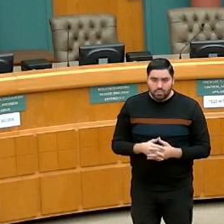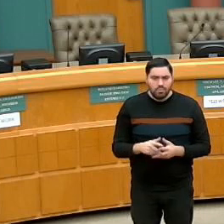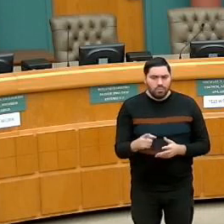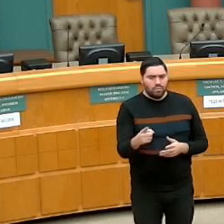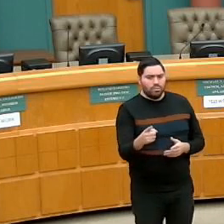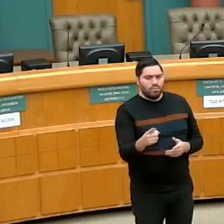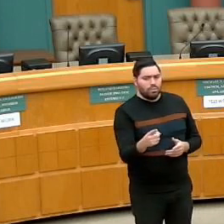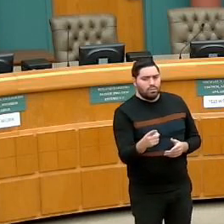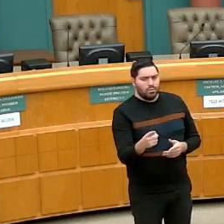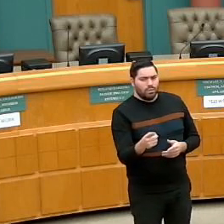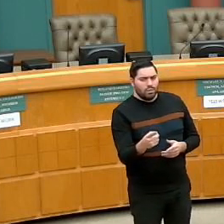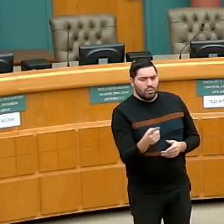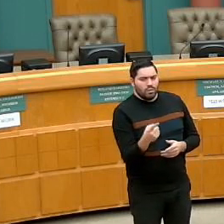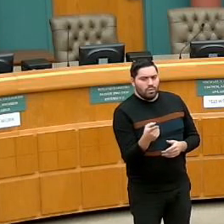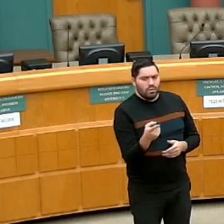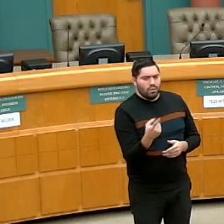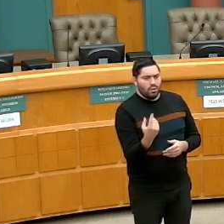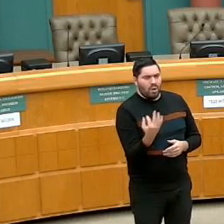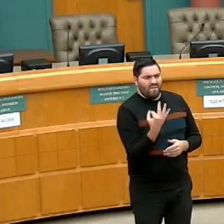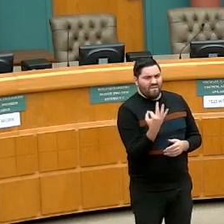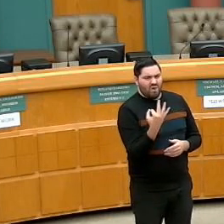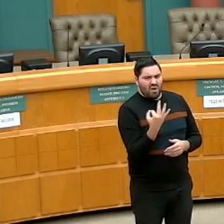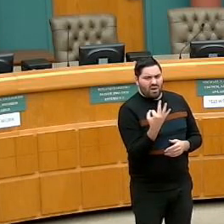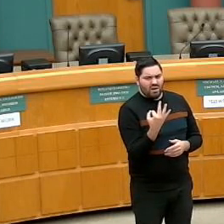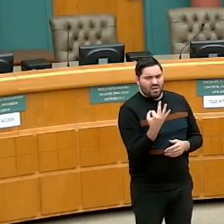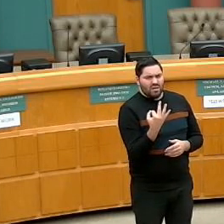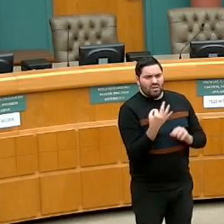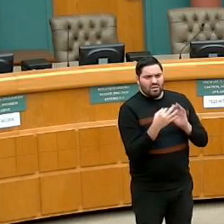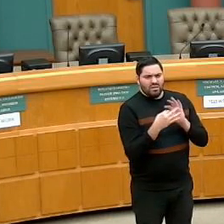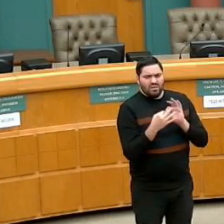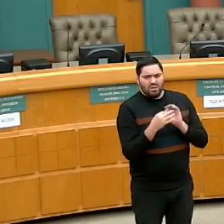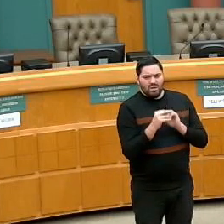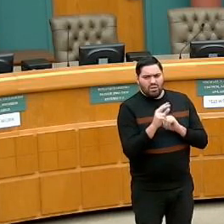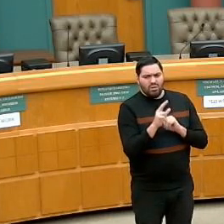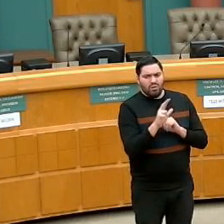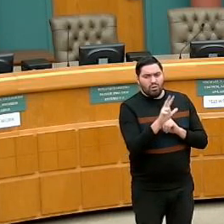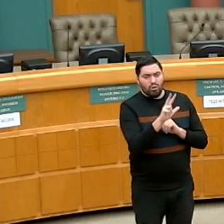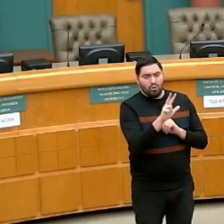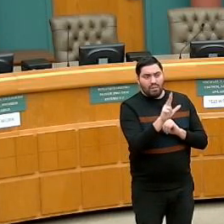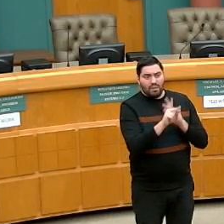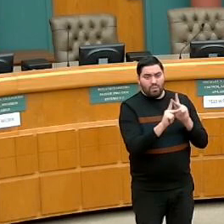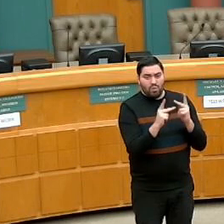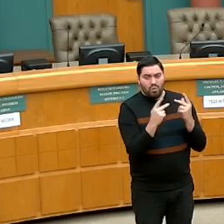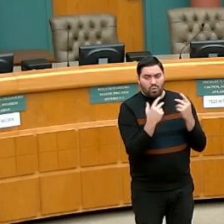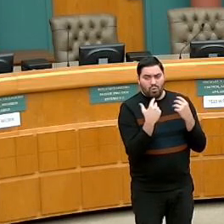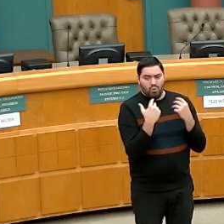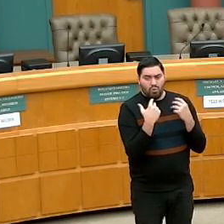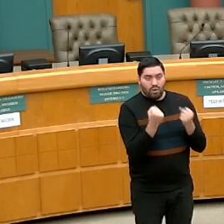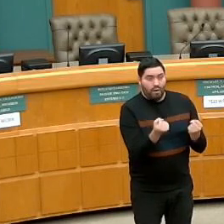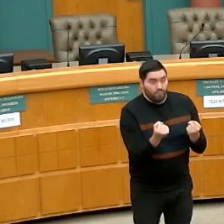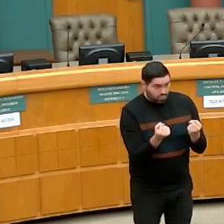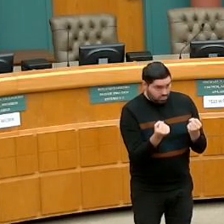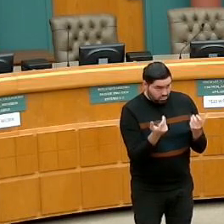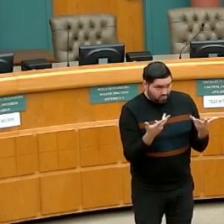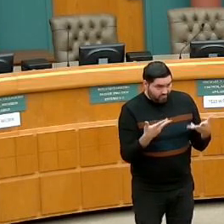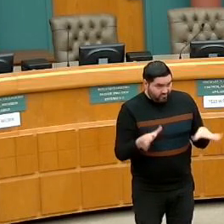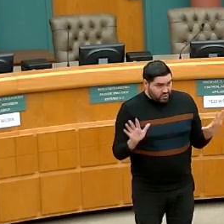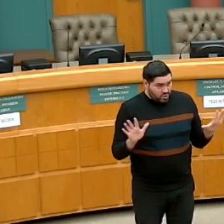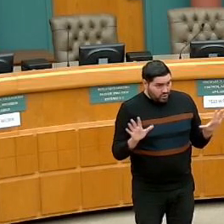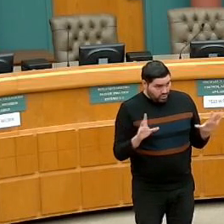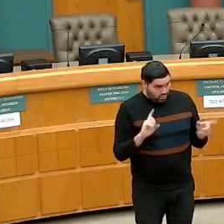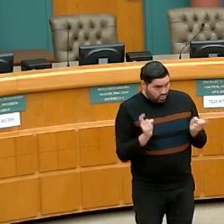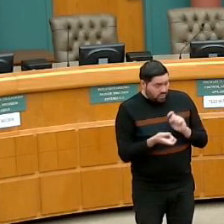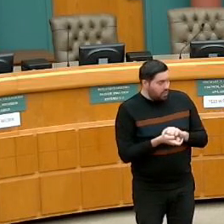So I know on Friday the number we were told were 3 people have been considered recovered. Do you know if that's changed at all? You